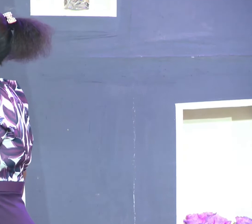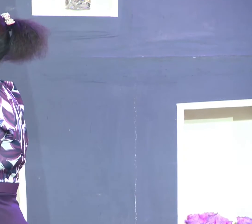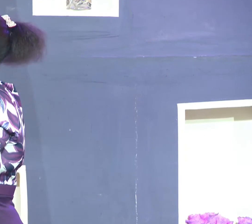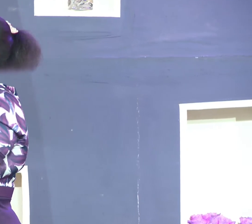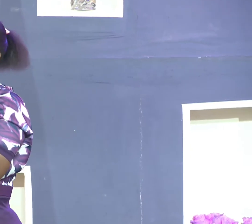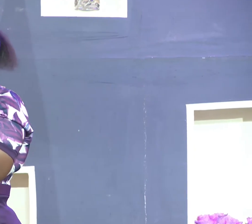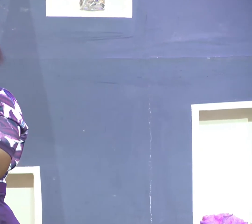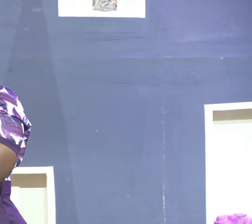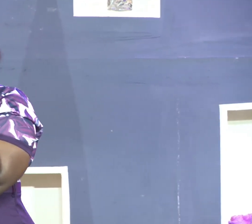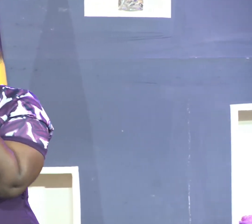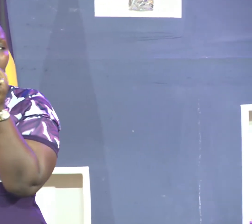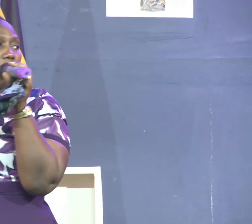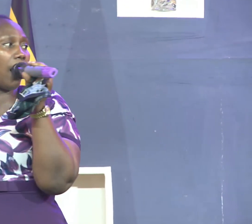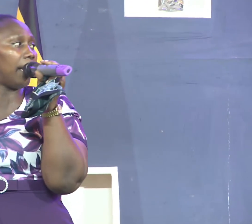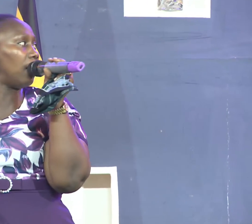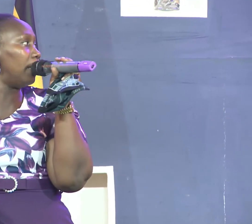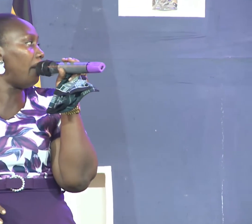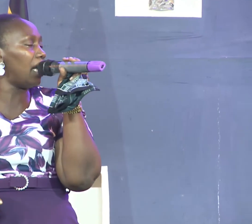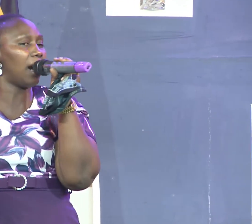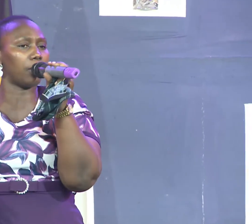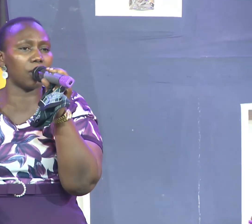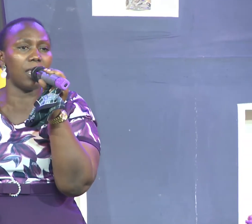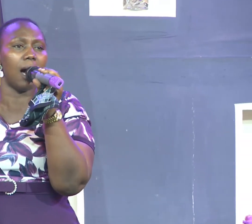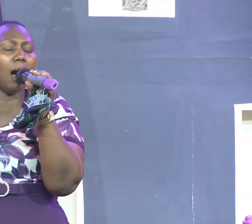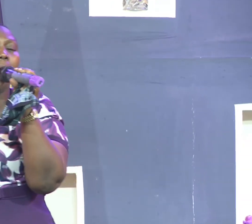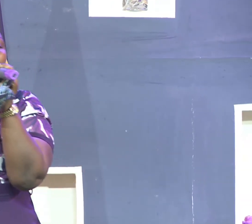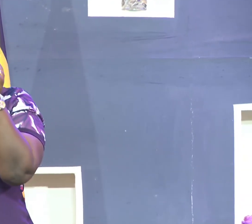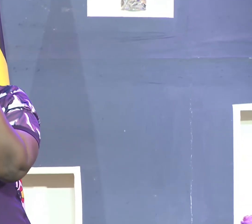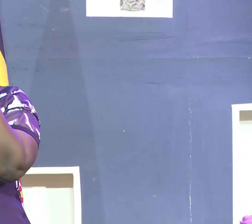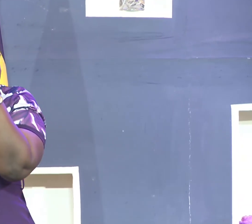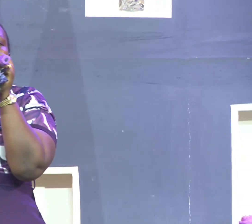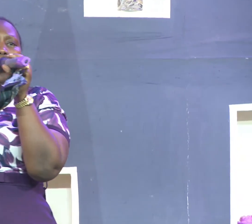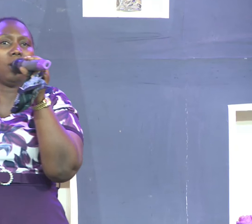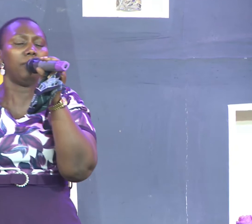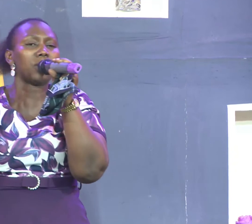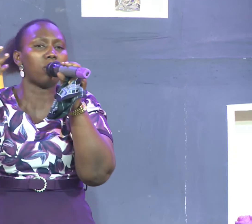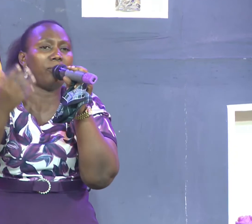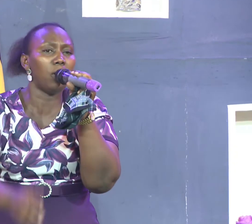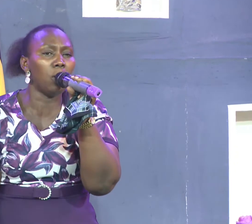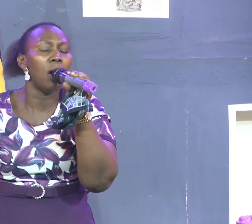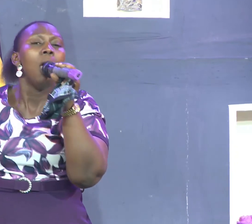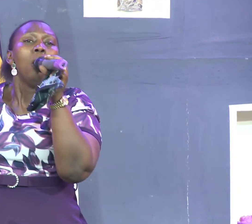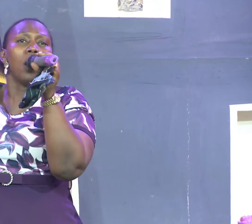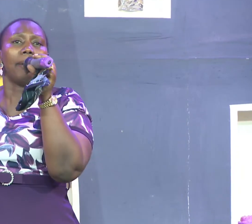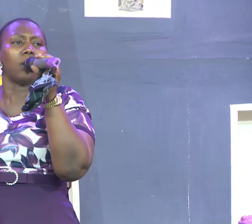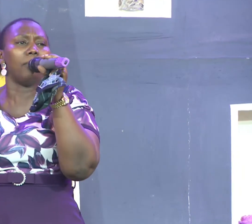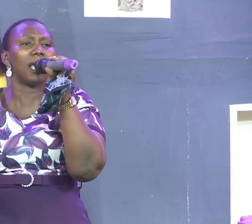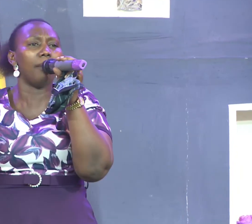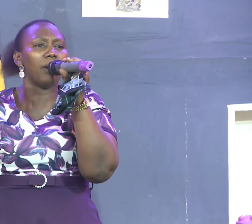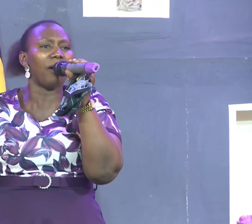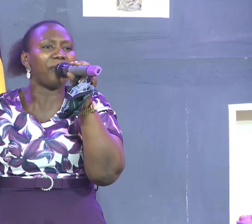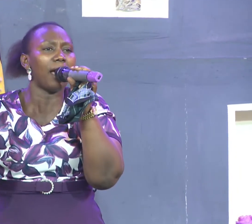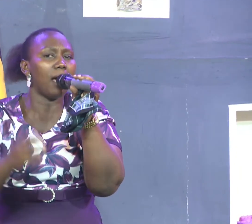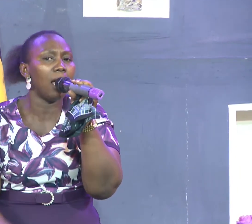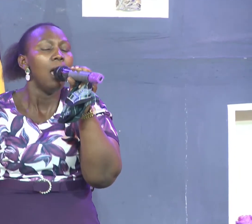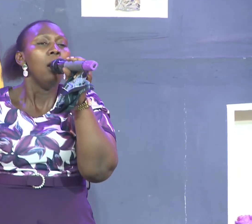bidde gy'oli ogulumizibwenga gwabeera omulamu ennaku zonna webala omwoyo omutukuvu webala